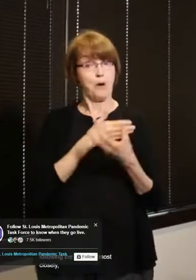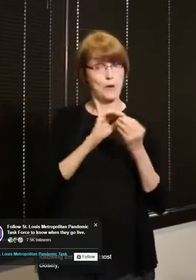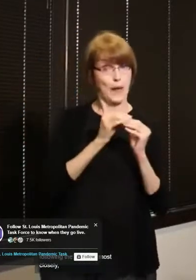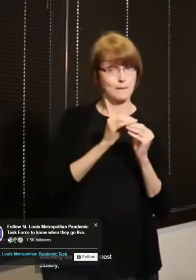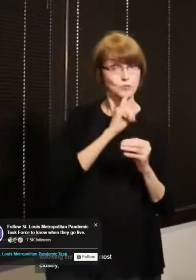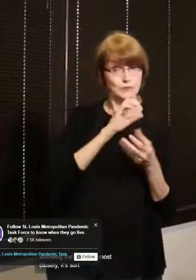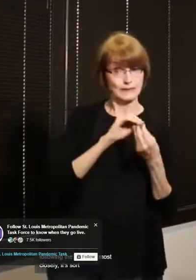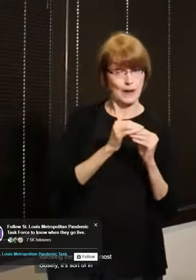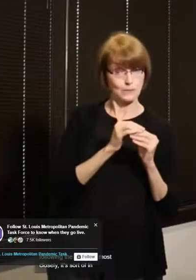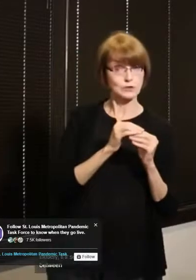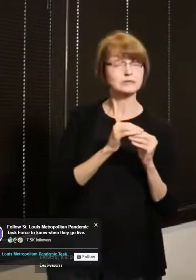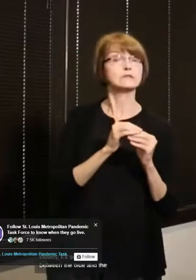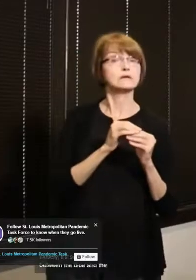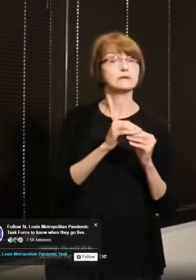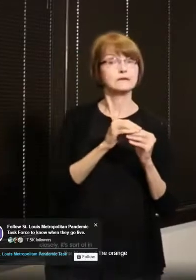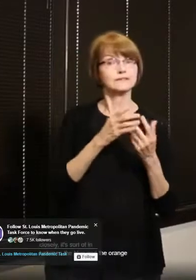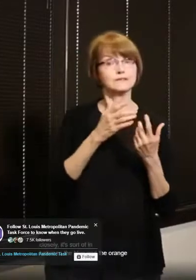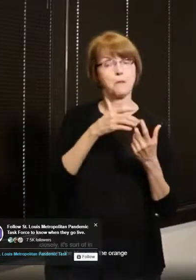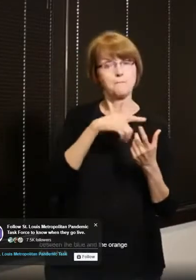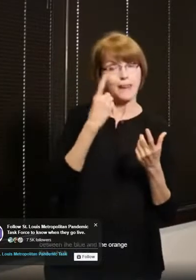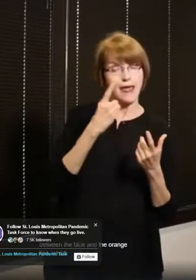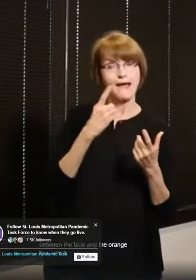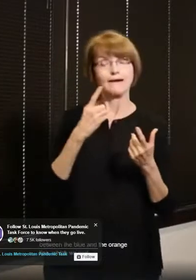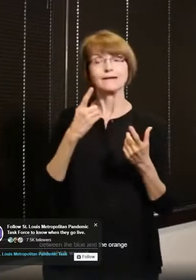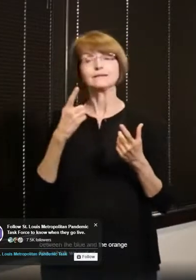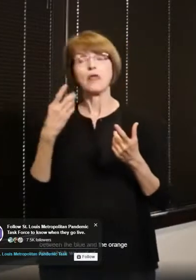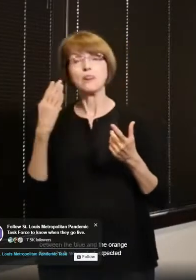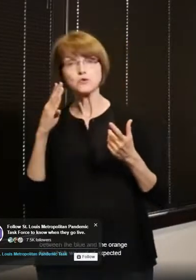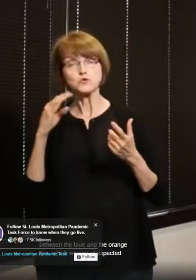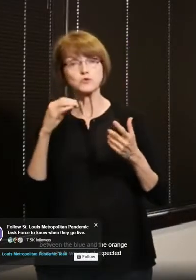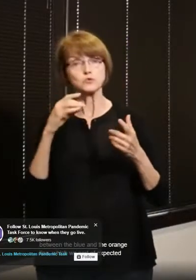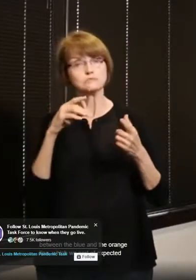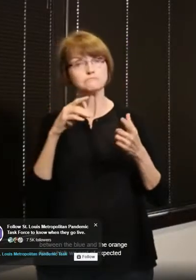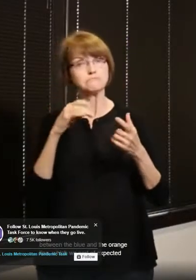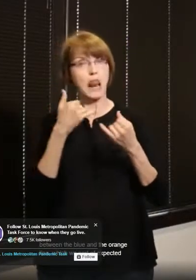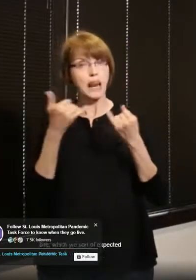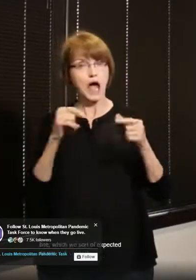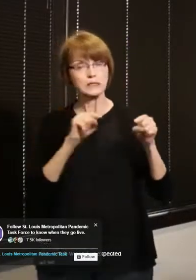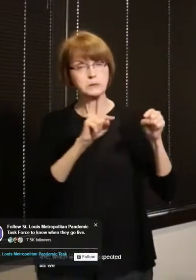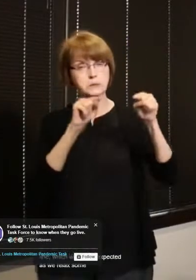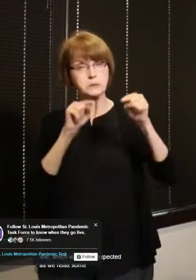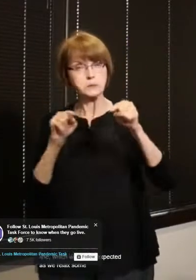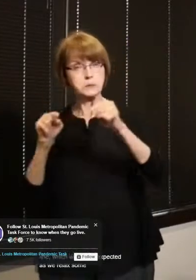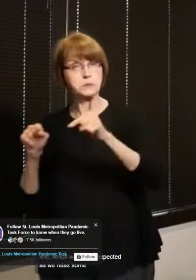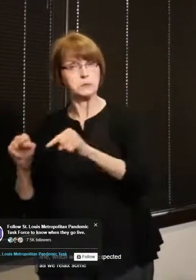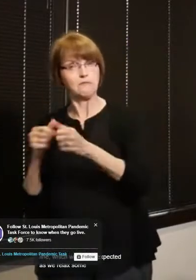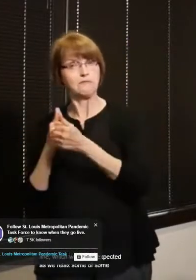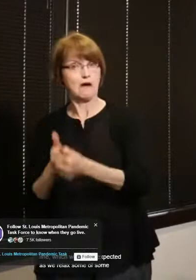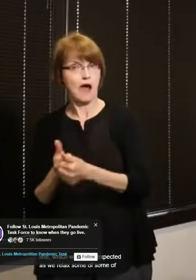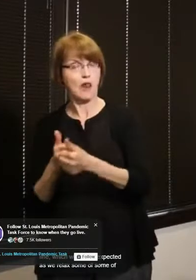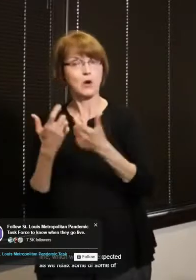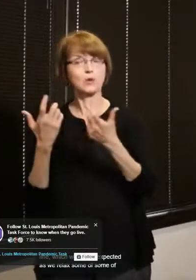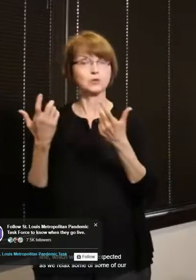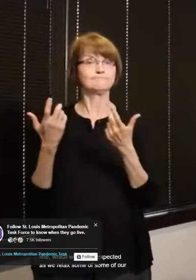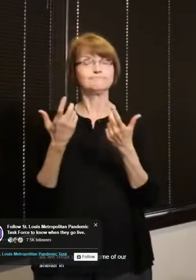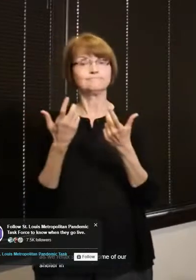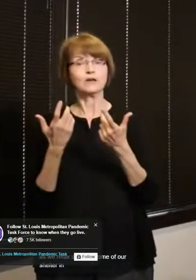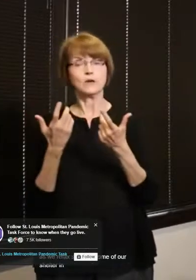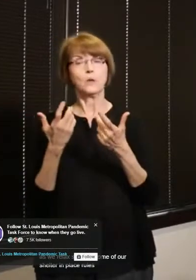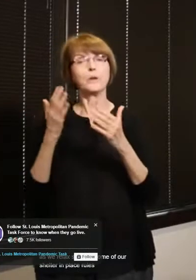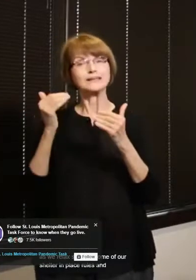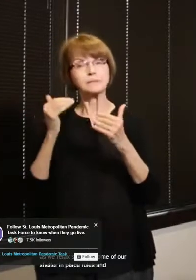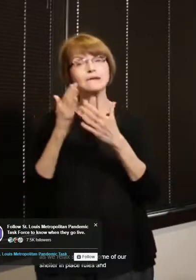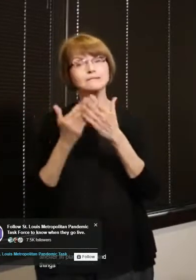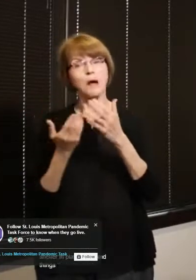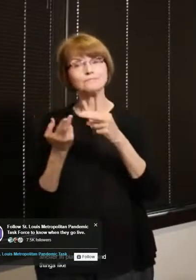It's sort of in between the blue and the orange line, which we sort of expected as we relax some of our shelter-in-place rules and